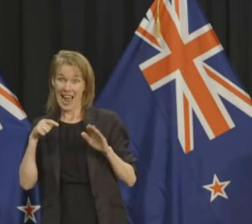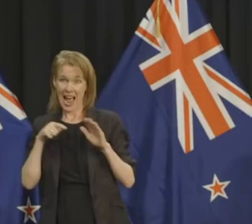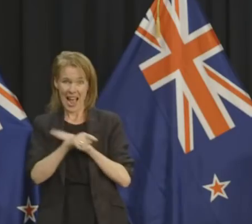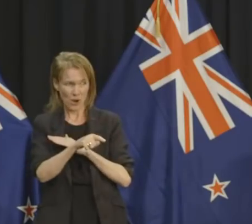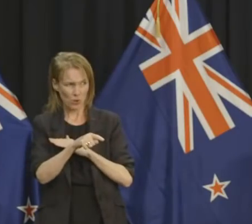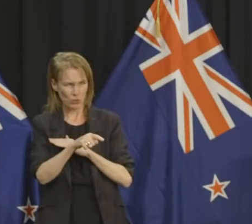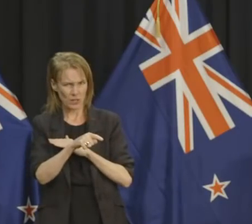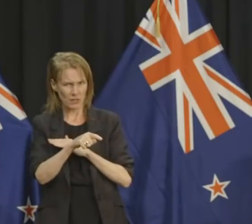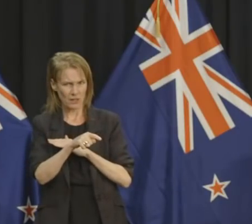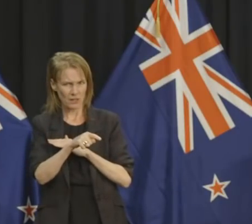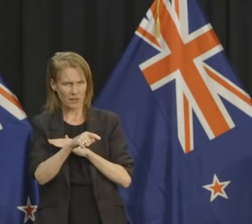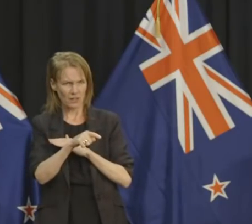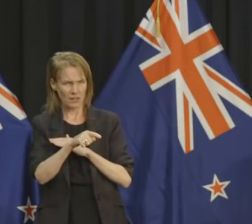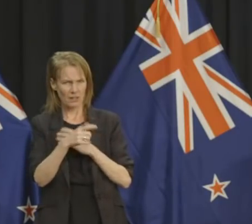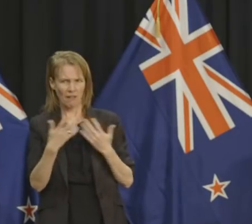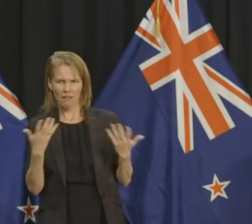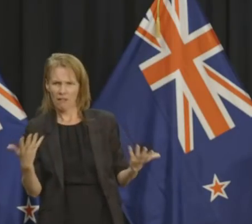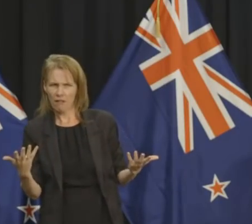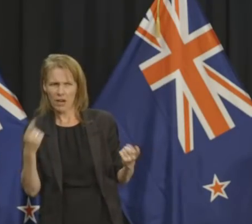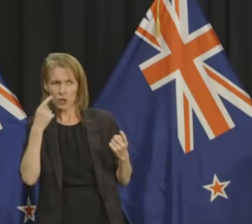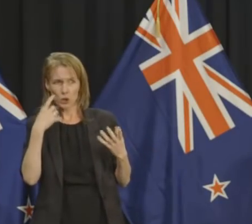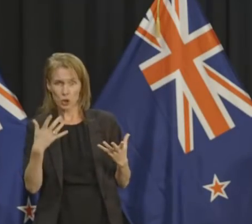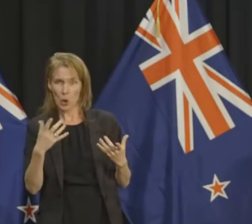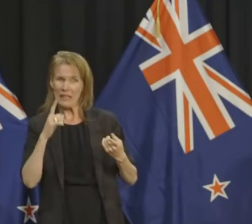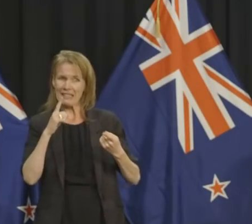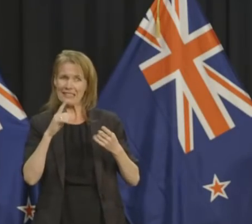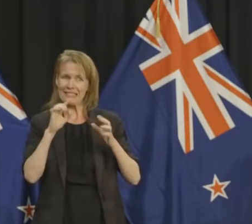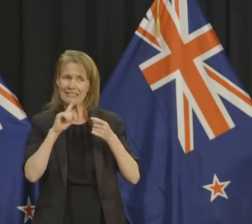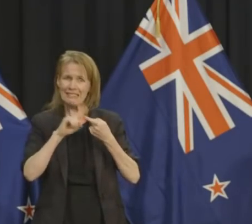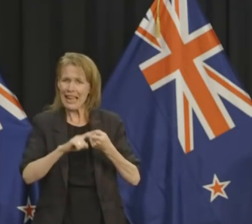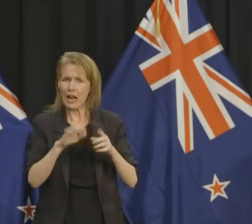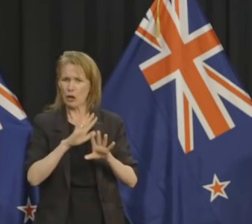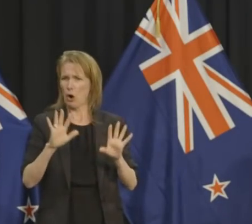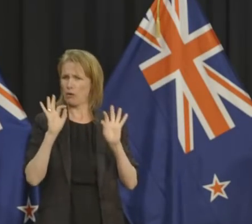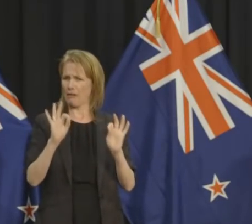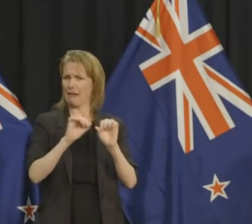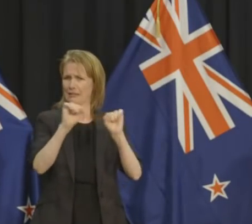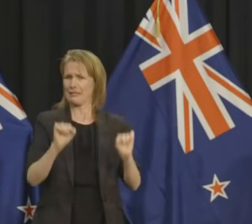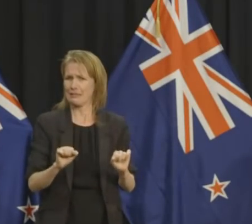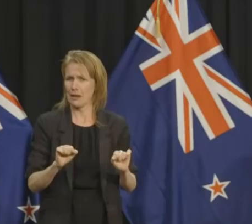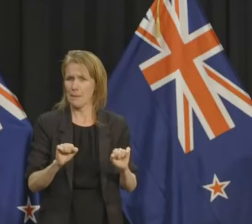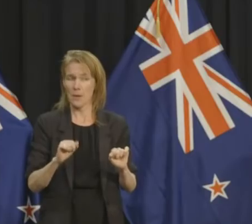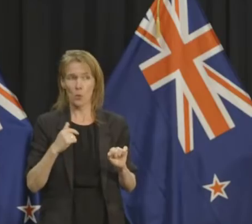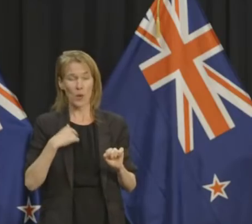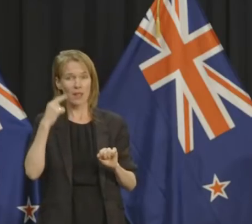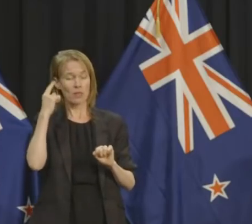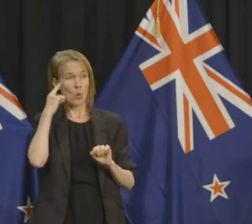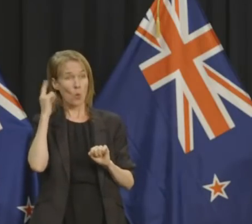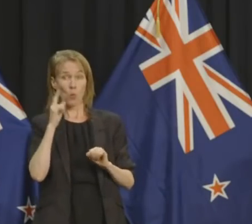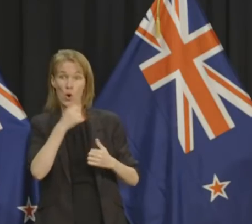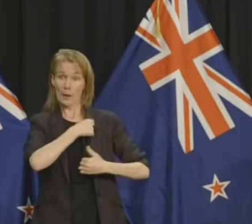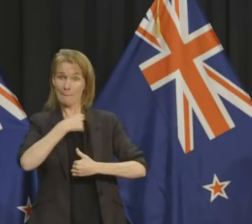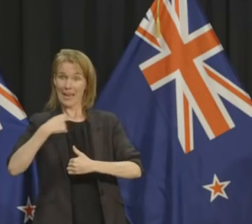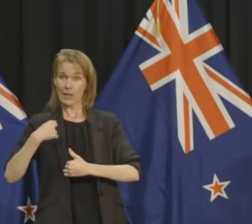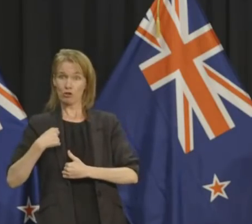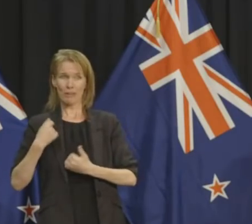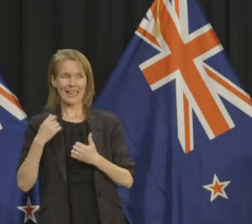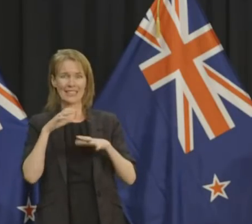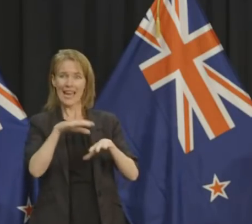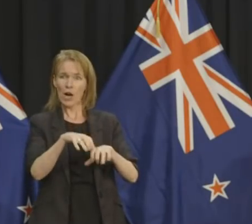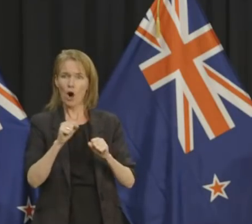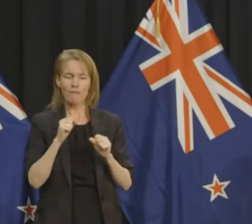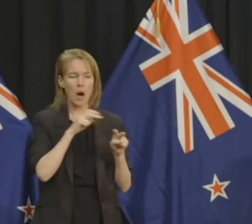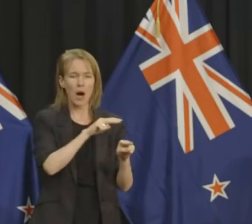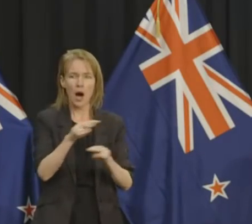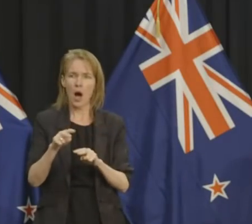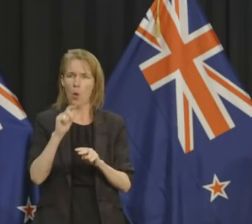expected of the system now? Look, these are managed isolation facilities. They are not maximum security prisons. These people